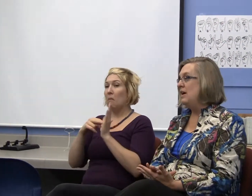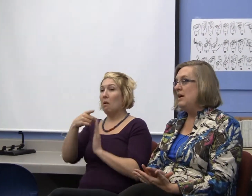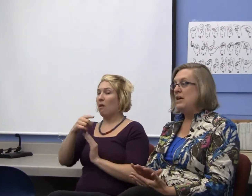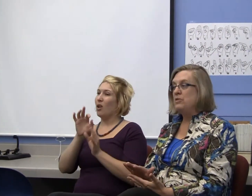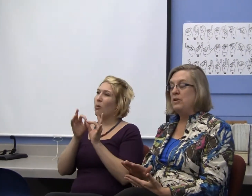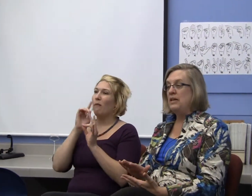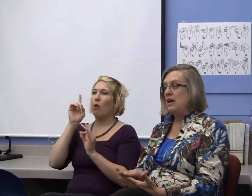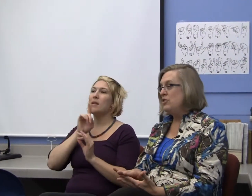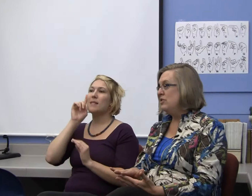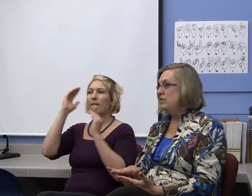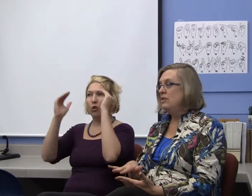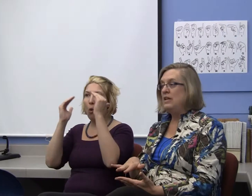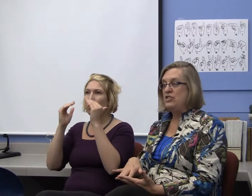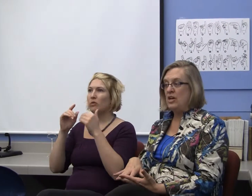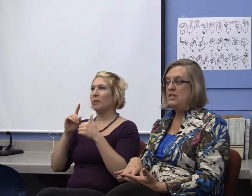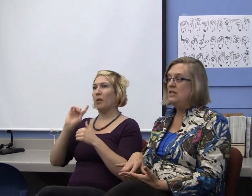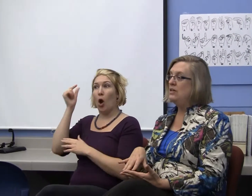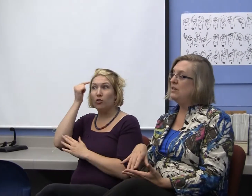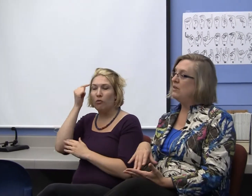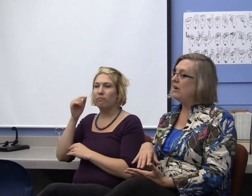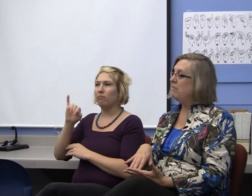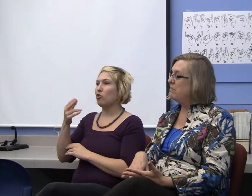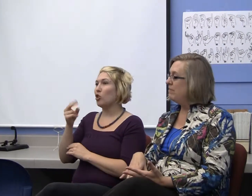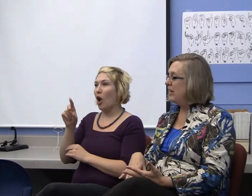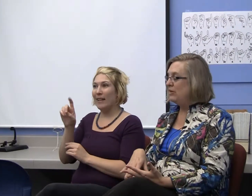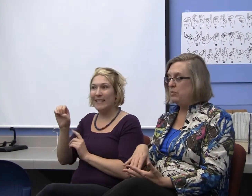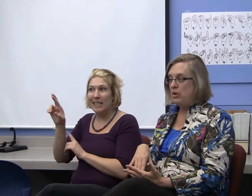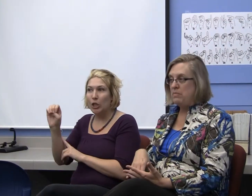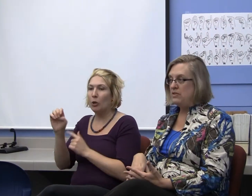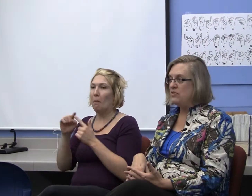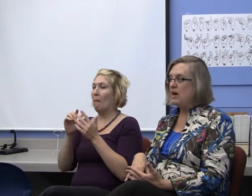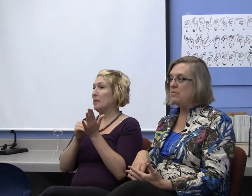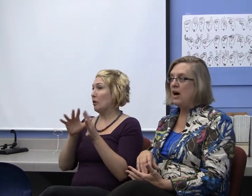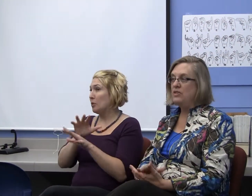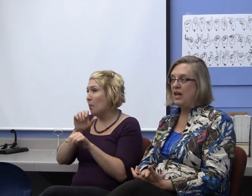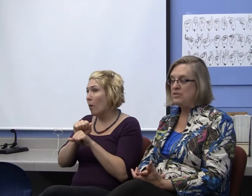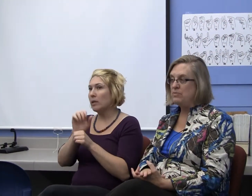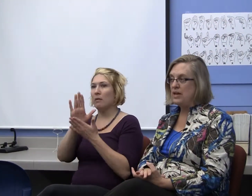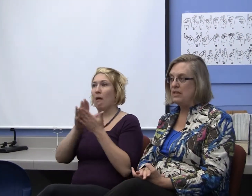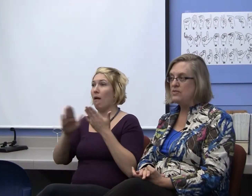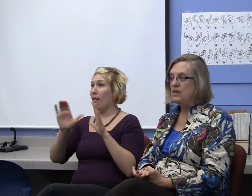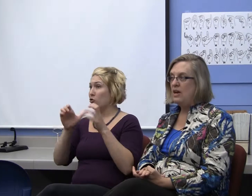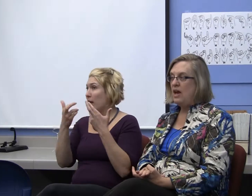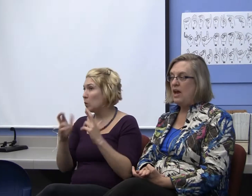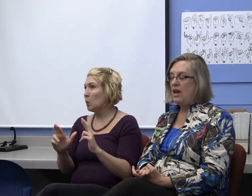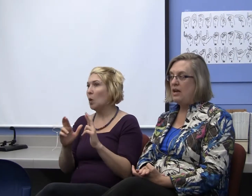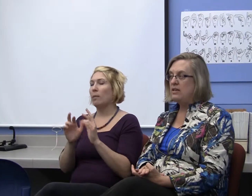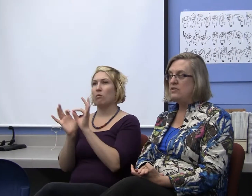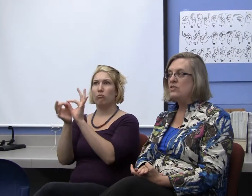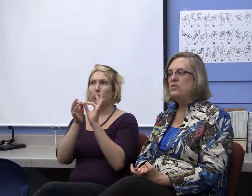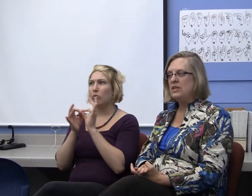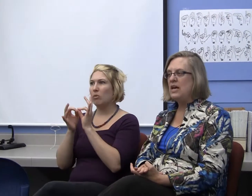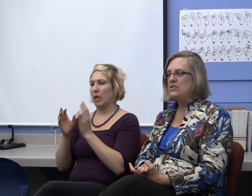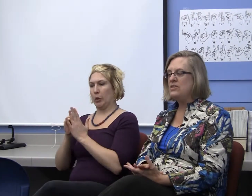may interpret at the Arsenal, at John Deere, medical appointments, college classroom settings.